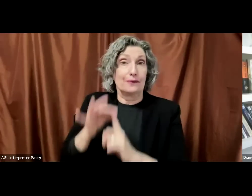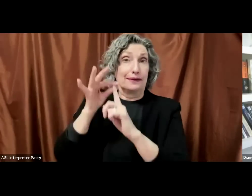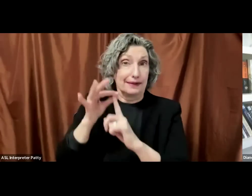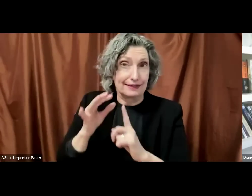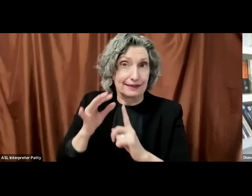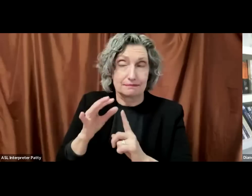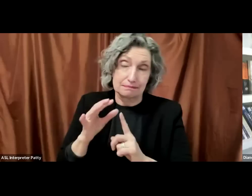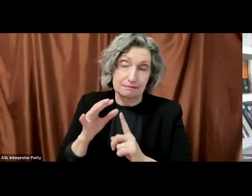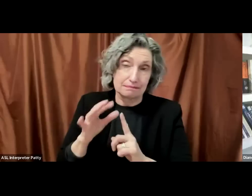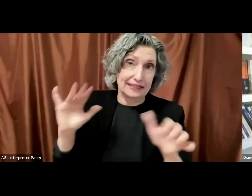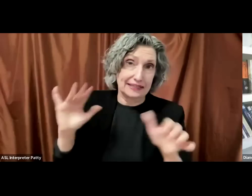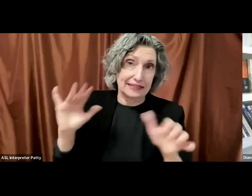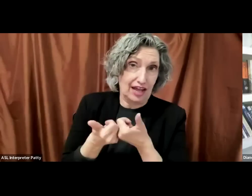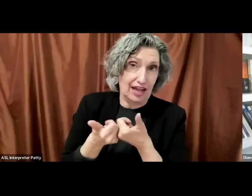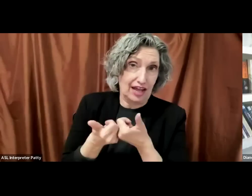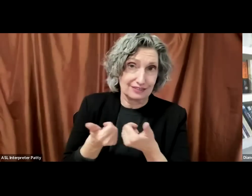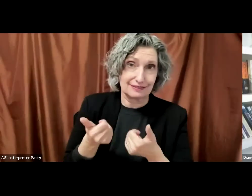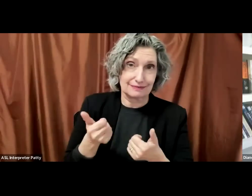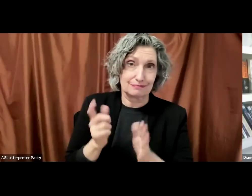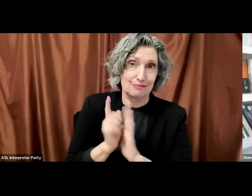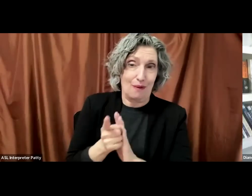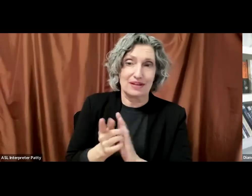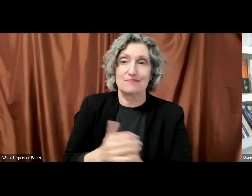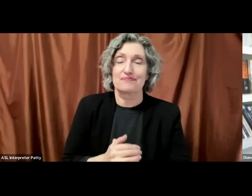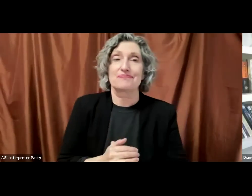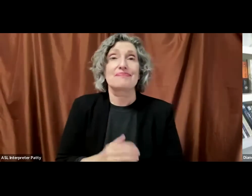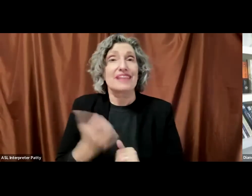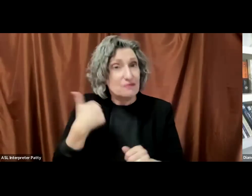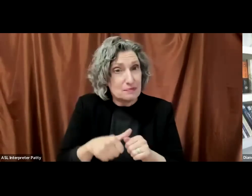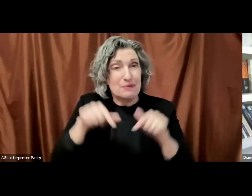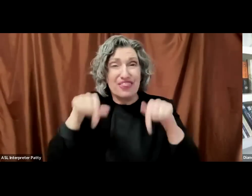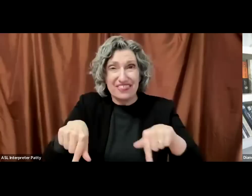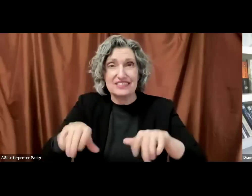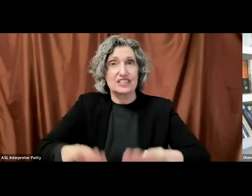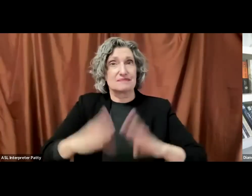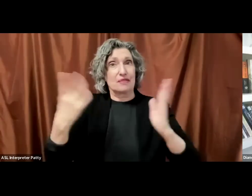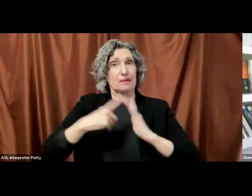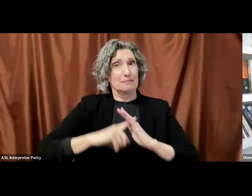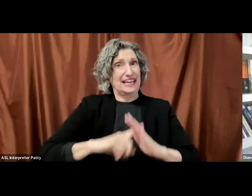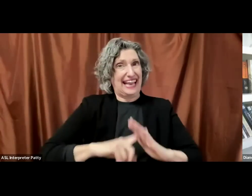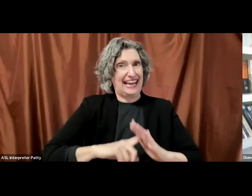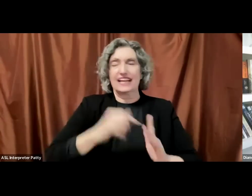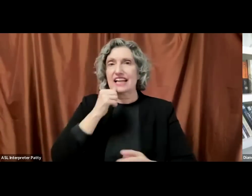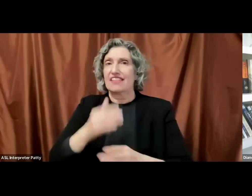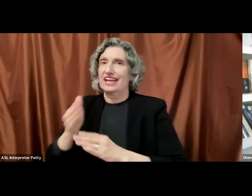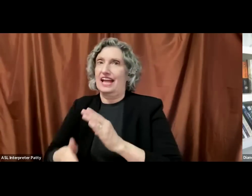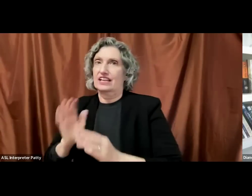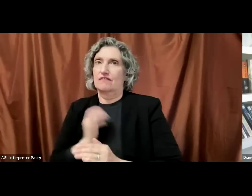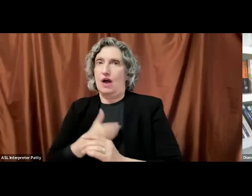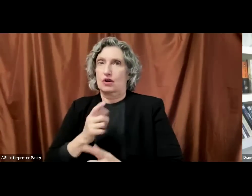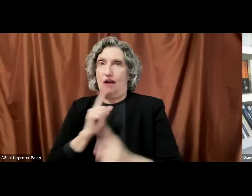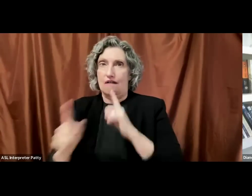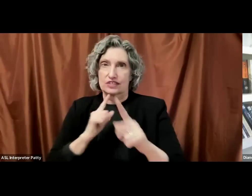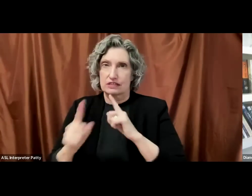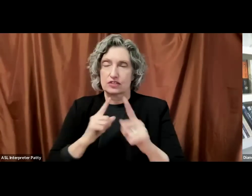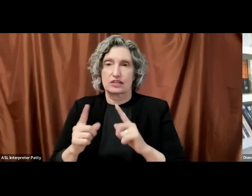moment. And a reminder that this is the beginning, not the end of a conversation, and that at NCN, we are working to